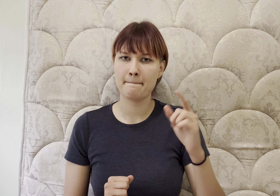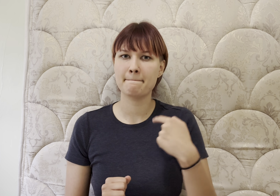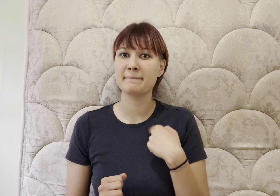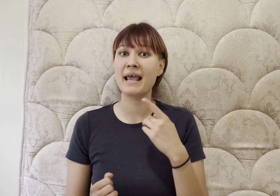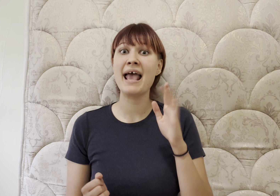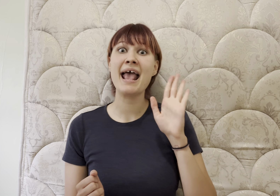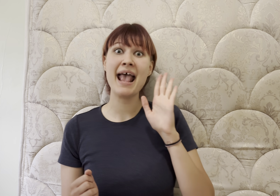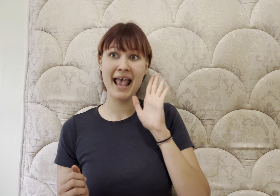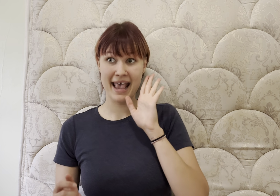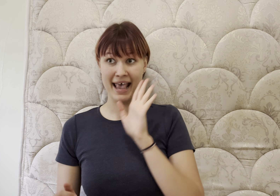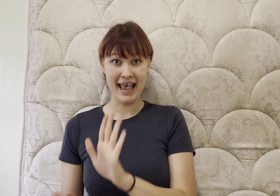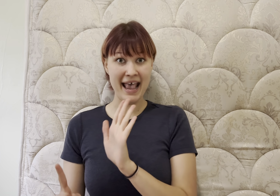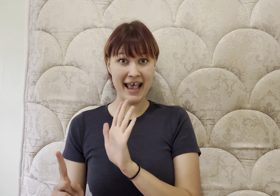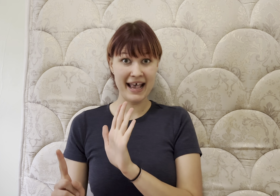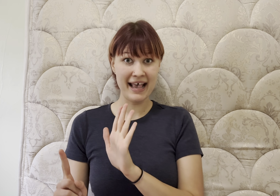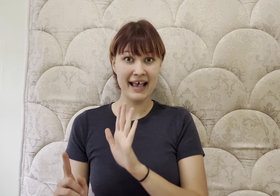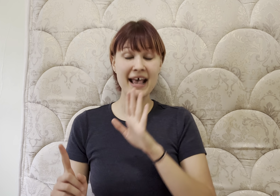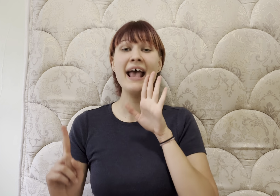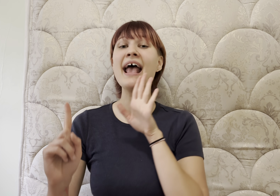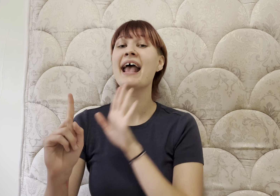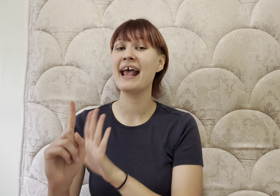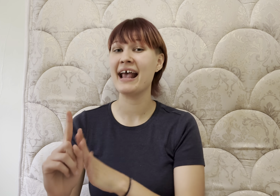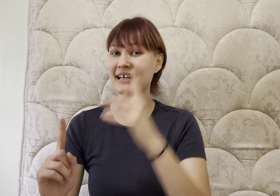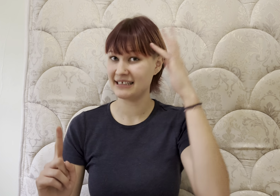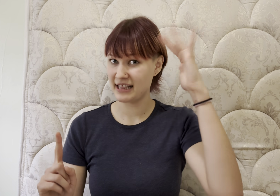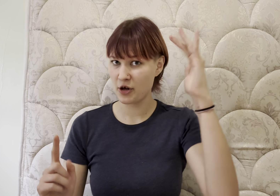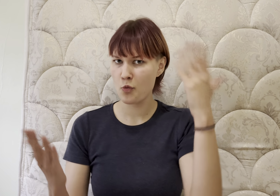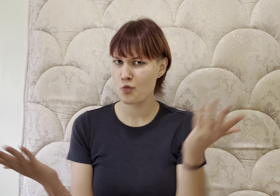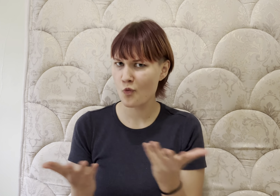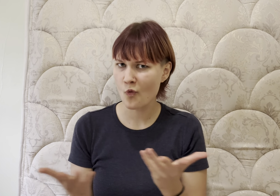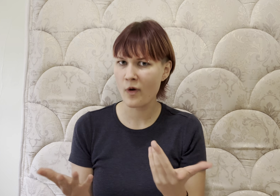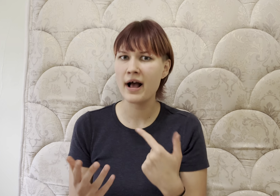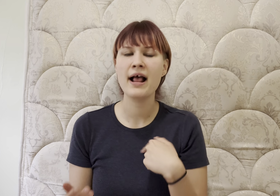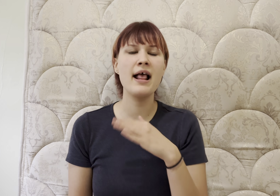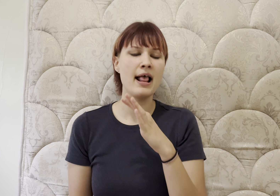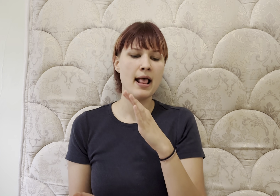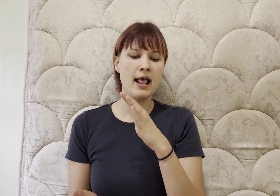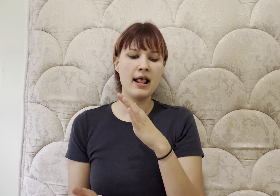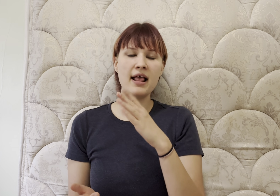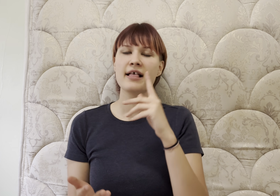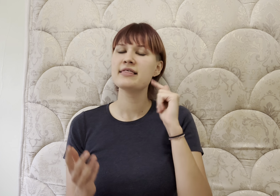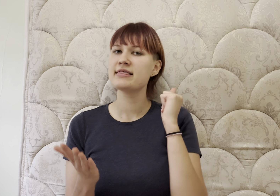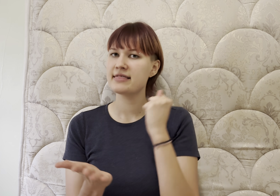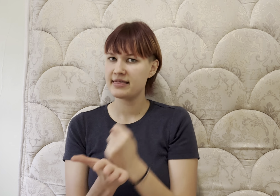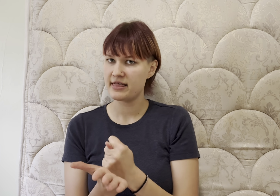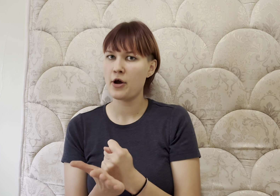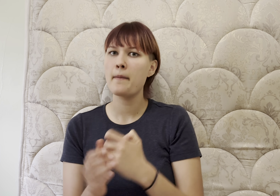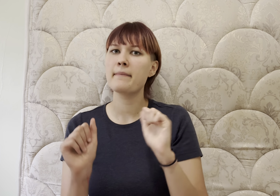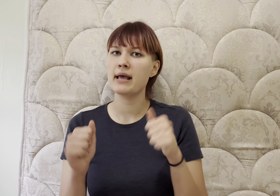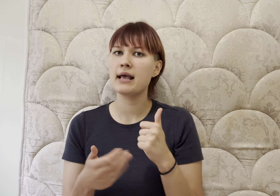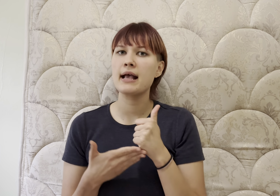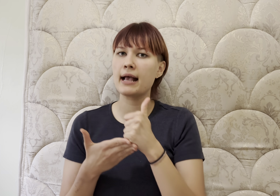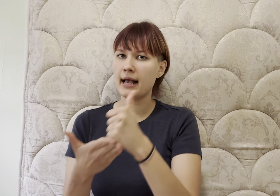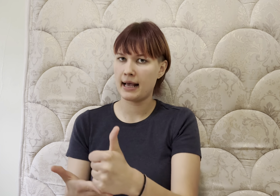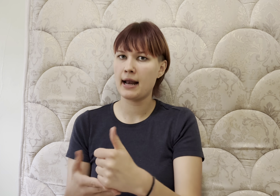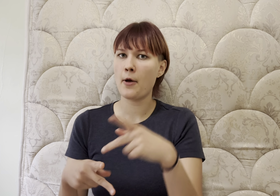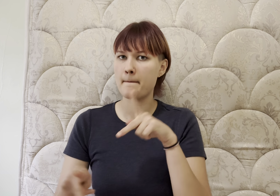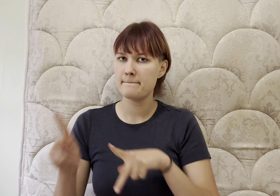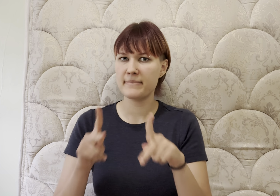understand memories of traumatic events that they may have repressed, things that they might be fixated on, issues that